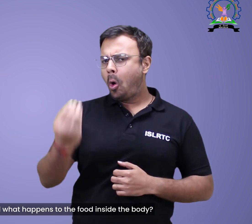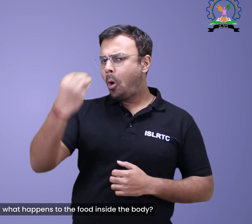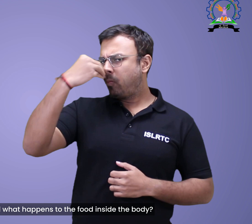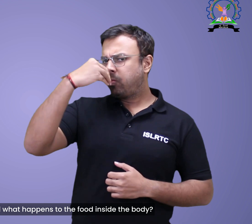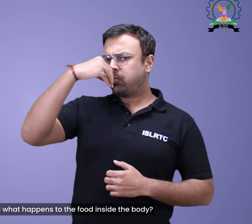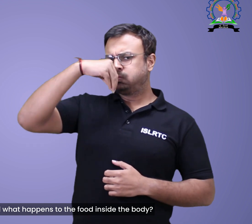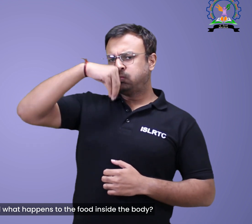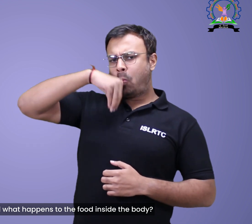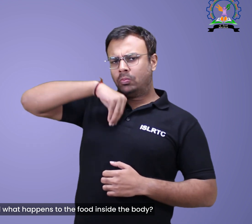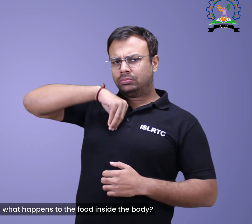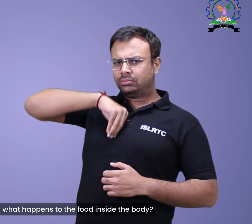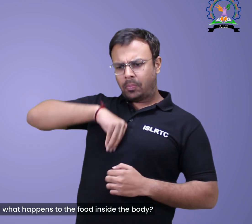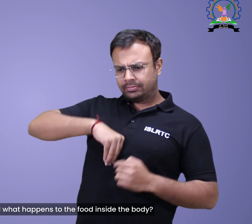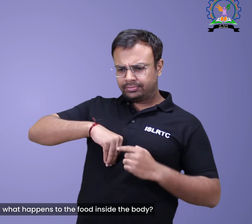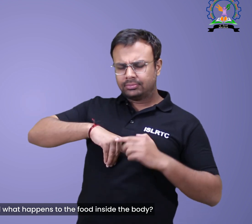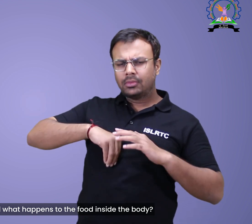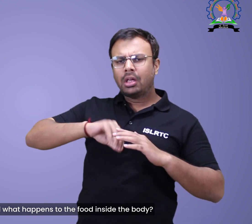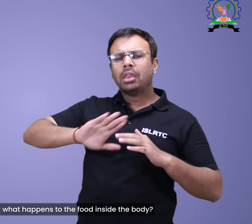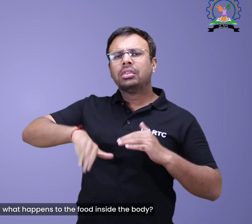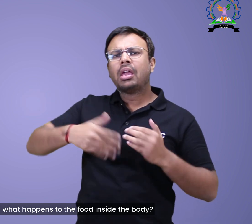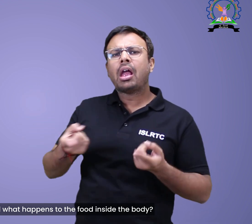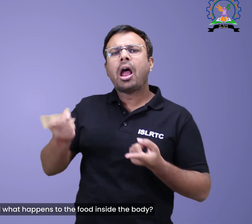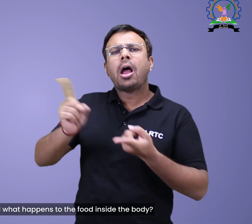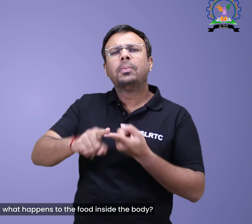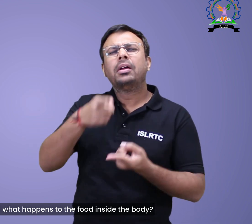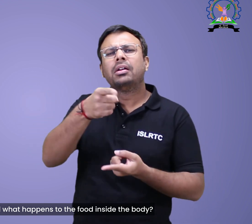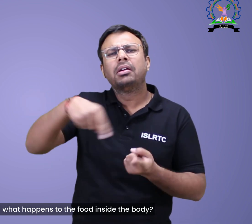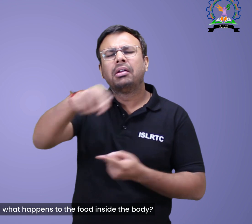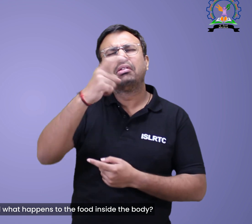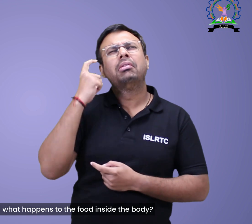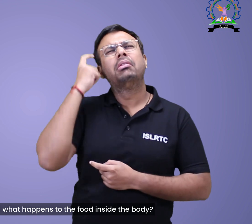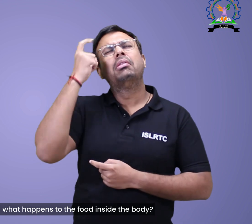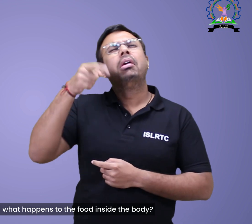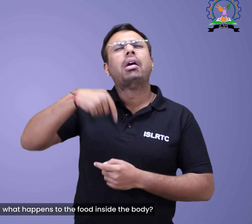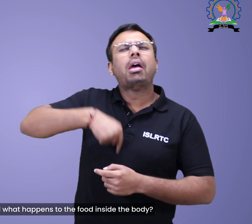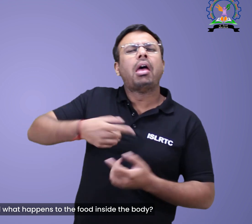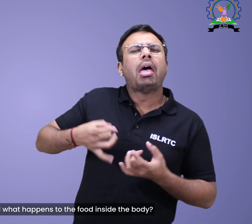Have you ever wondered what happens to the food inside the body?